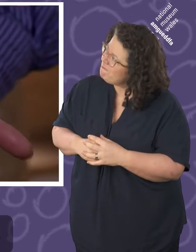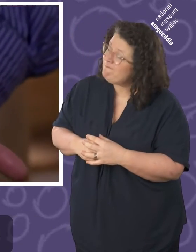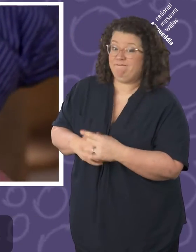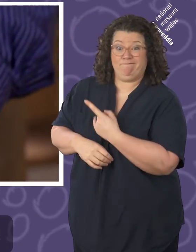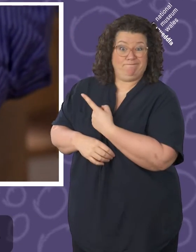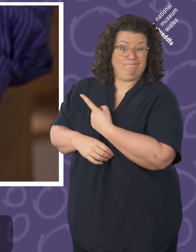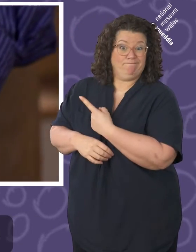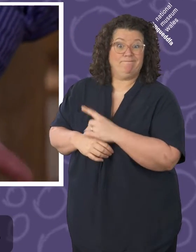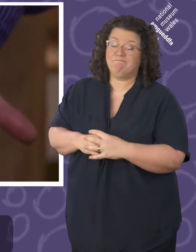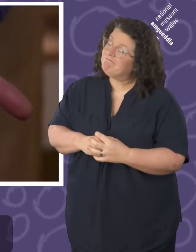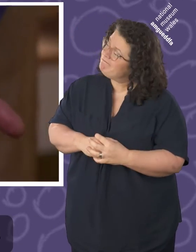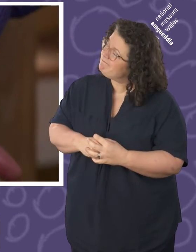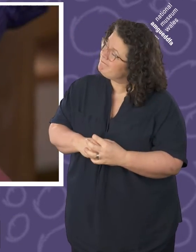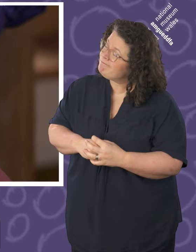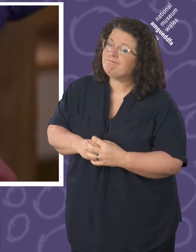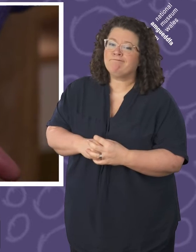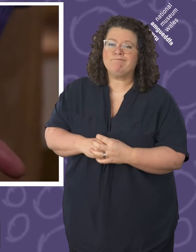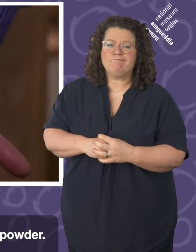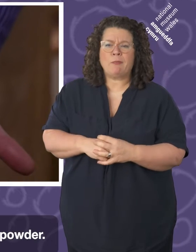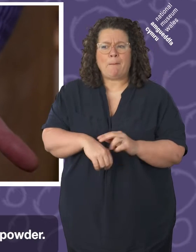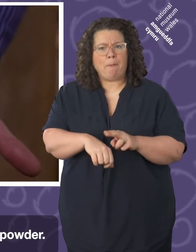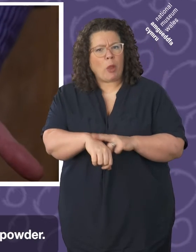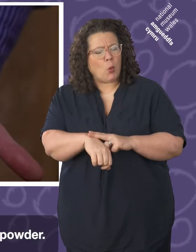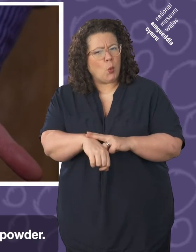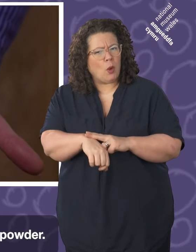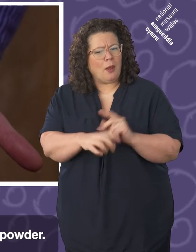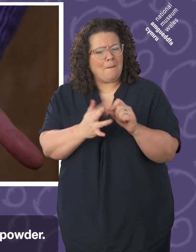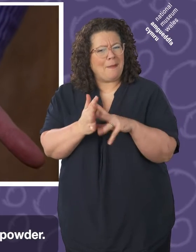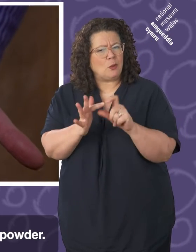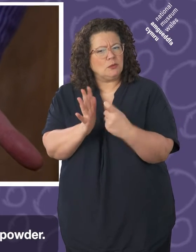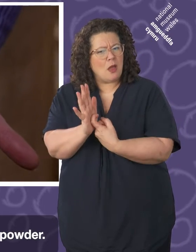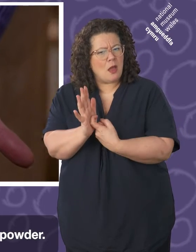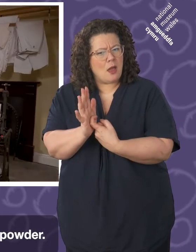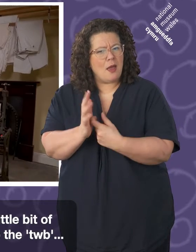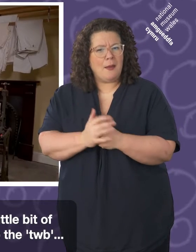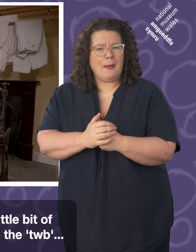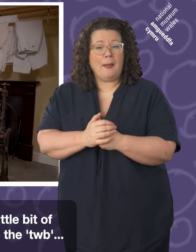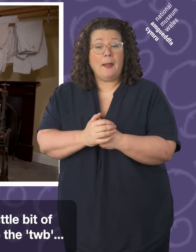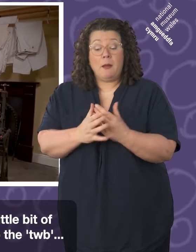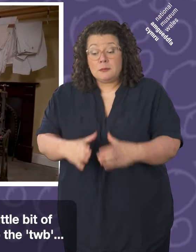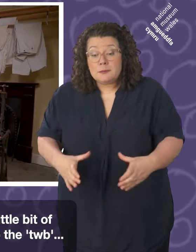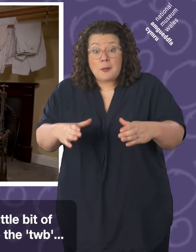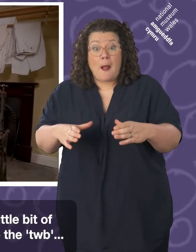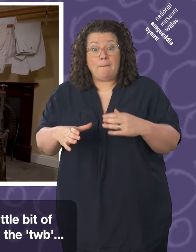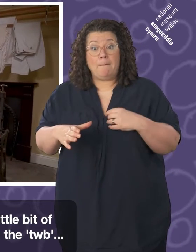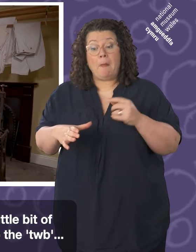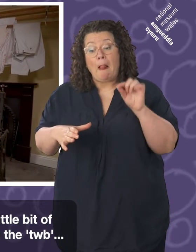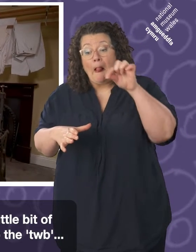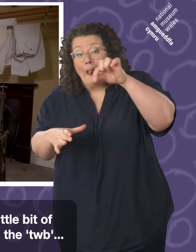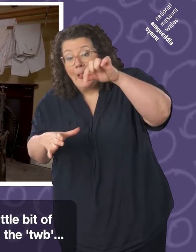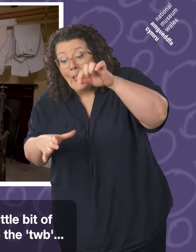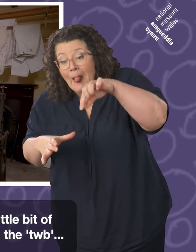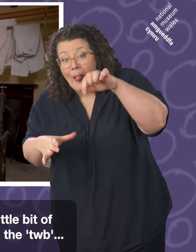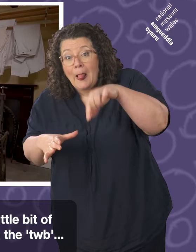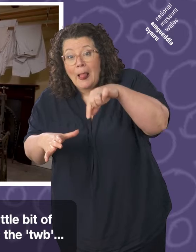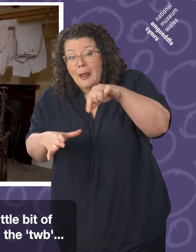Here it is, blue. Now that is blue powder. And if I put just a little bit of the